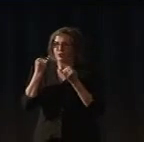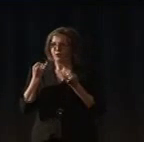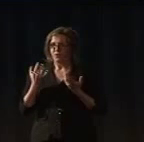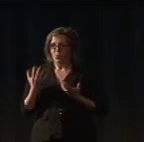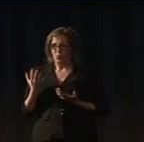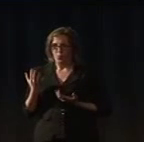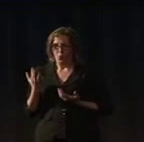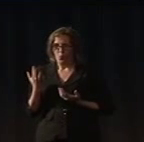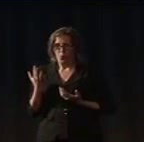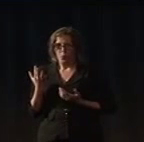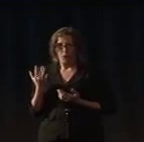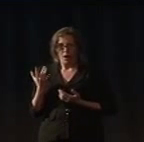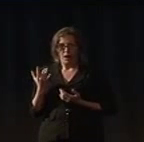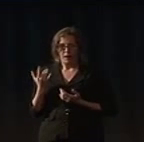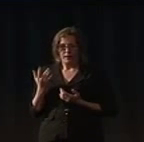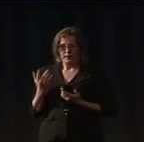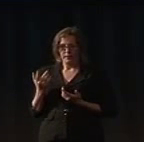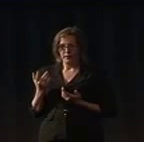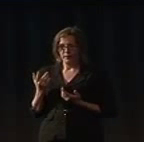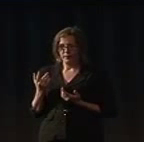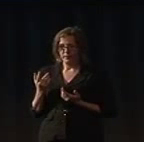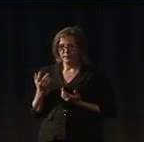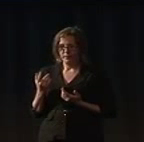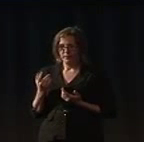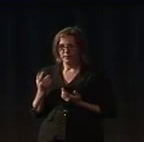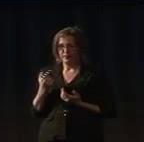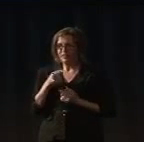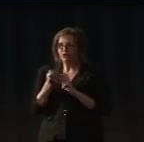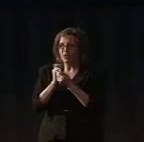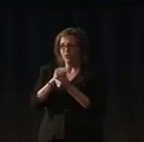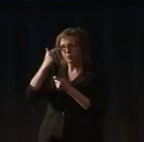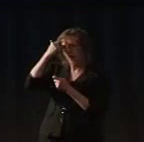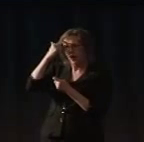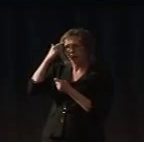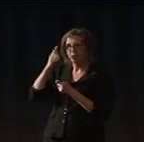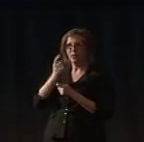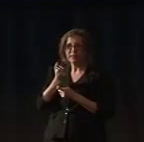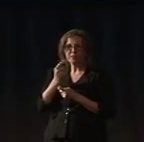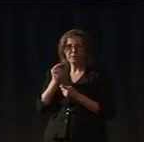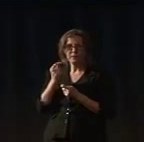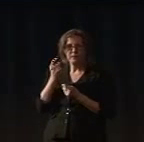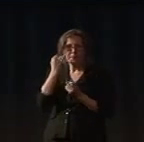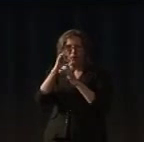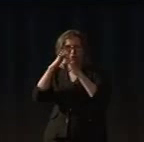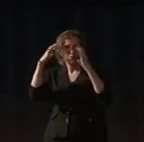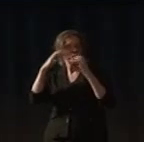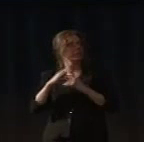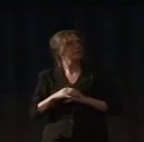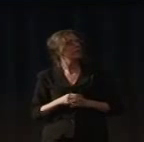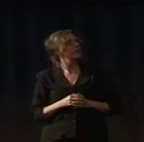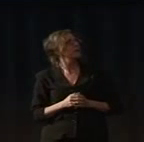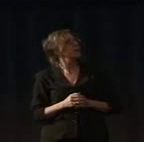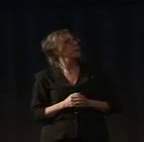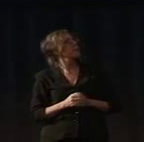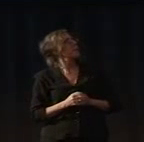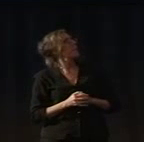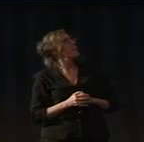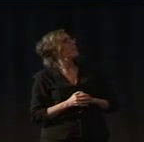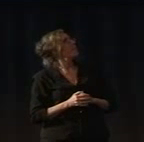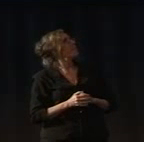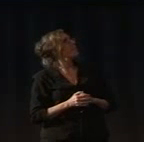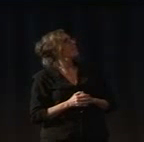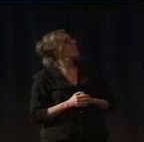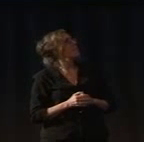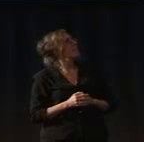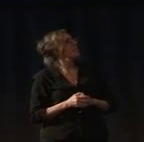is sort of imaginary? And we share, which is much younger than me, but his first film was also, this is